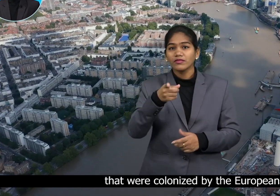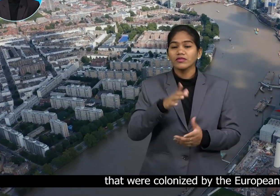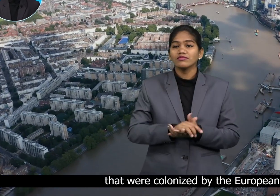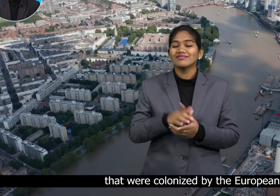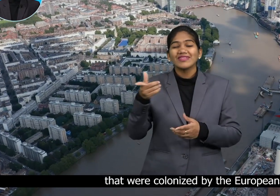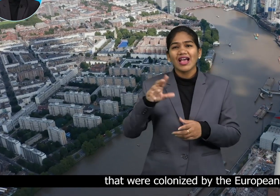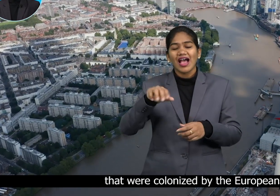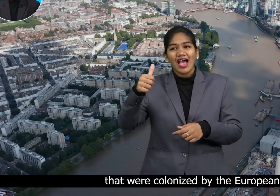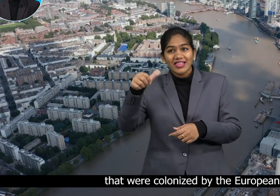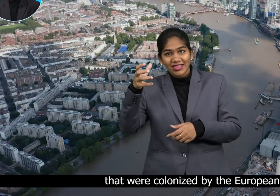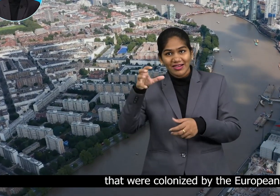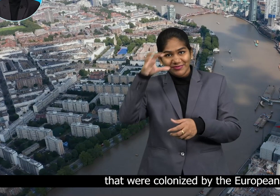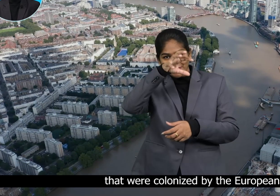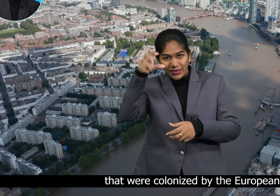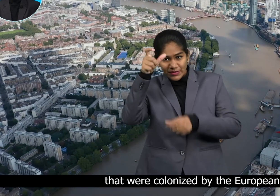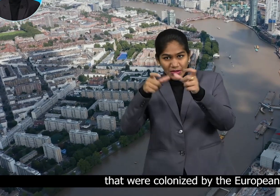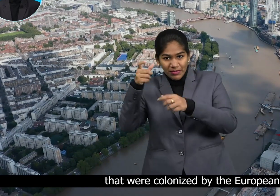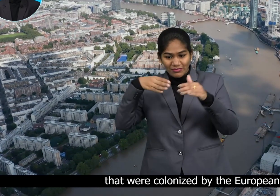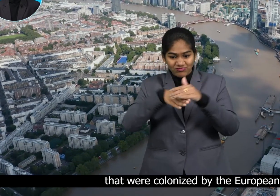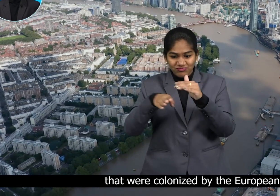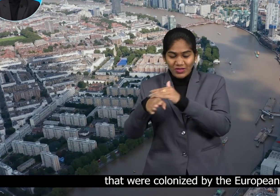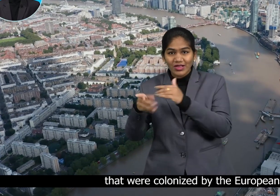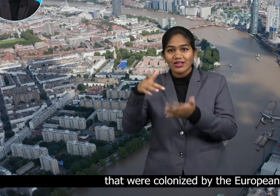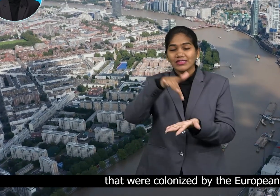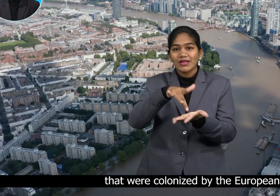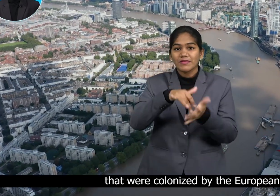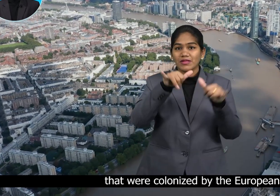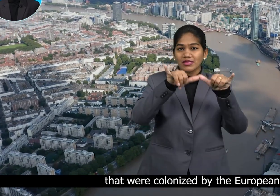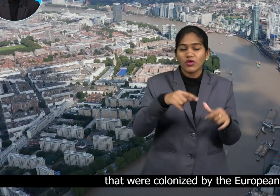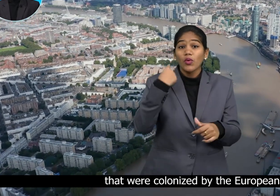that were colonized by the Europeans.